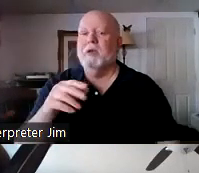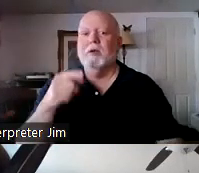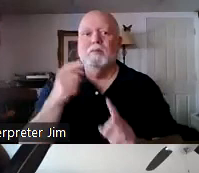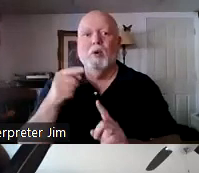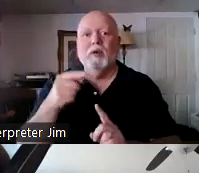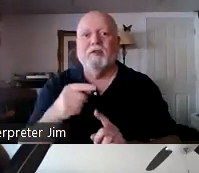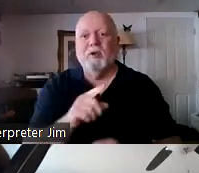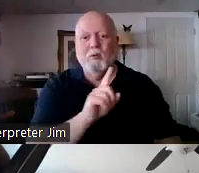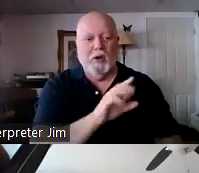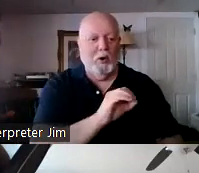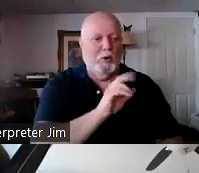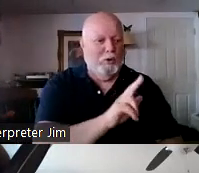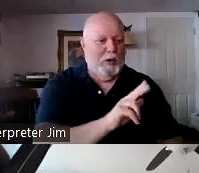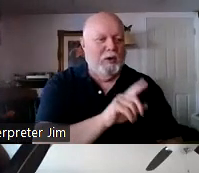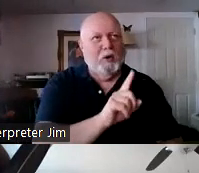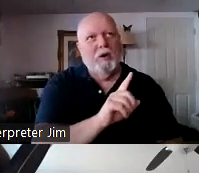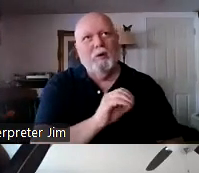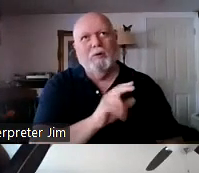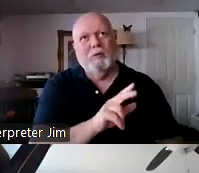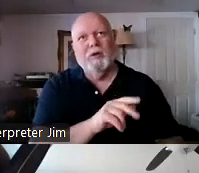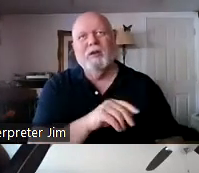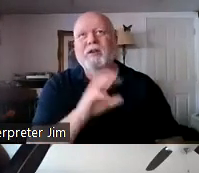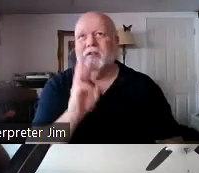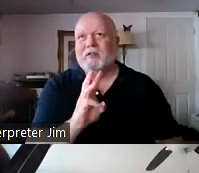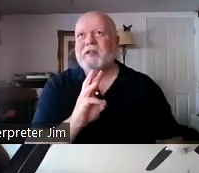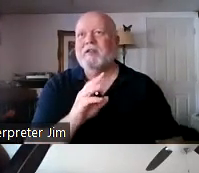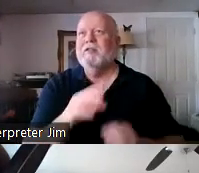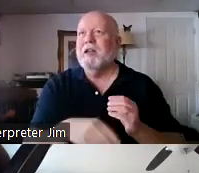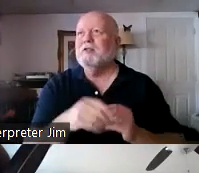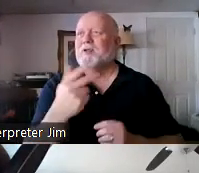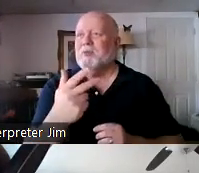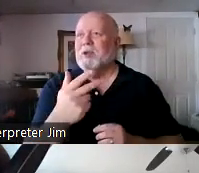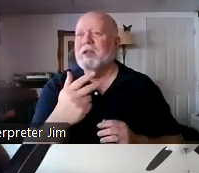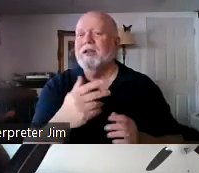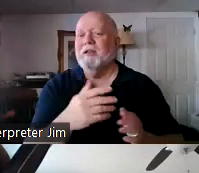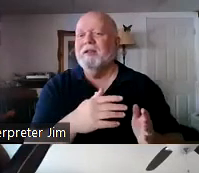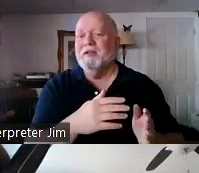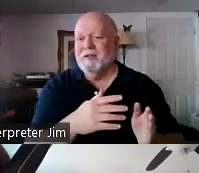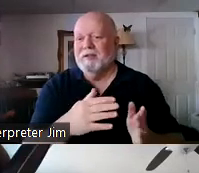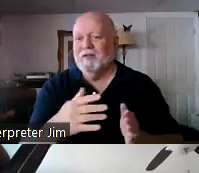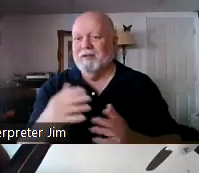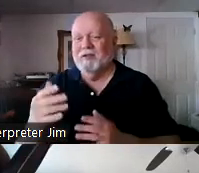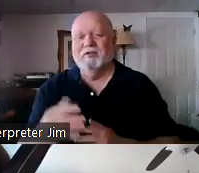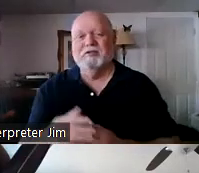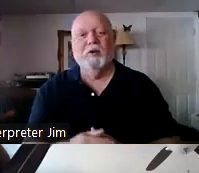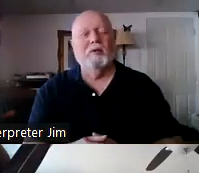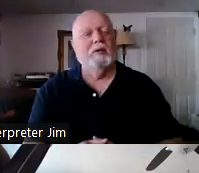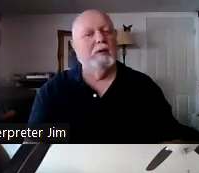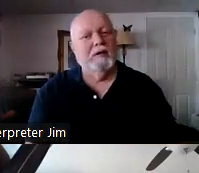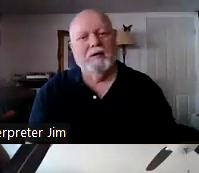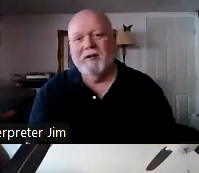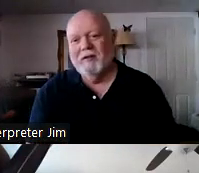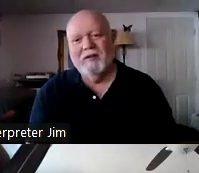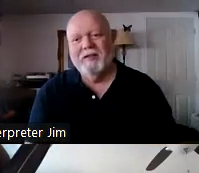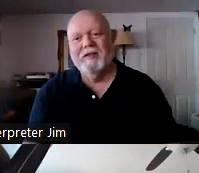yards. So that's 100.3. He got 6 points for the touchdown and an extra 3, because on DraftKings, that's an extra 3 points if you go over 100. So that was just